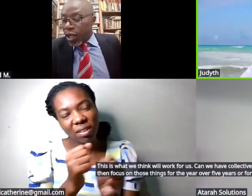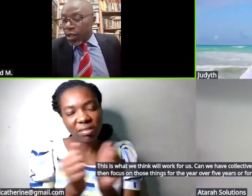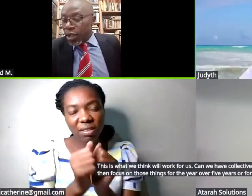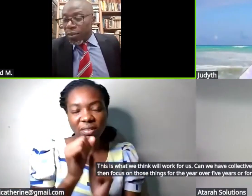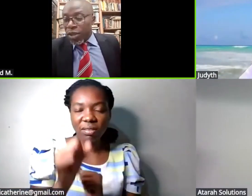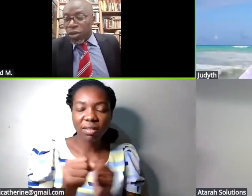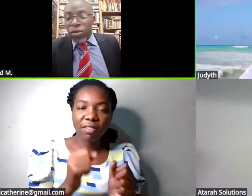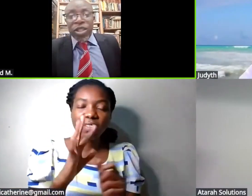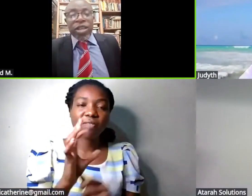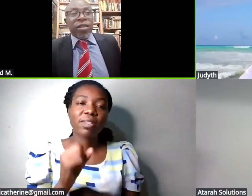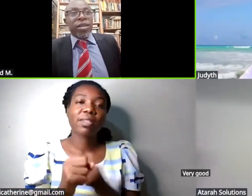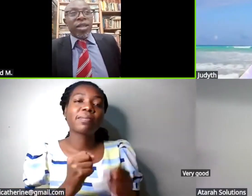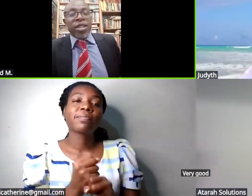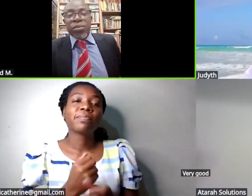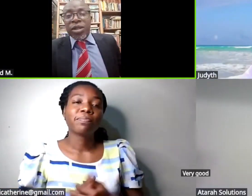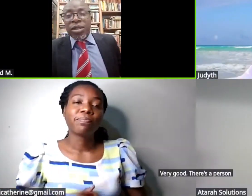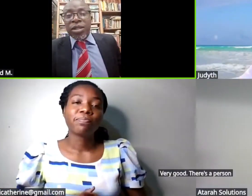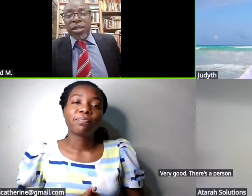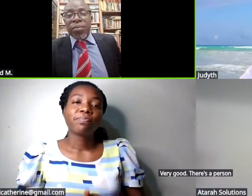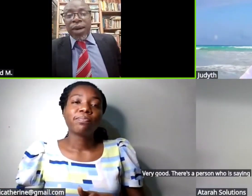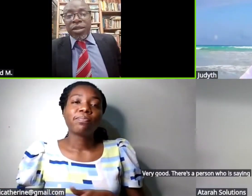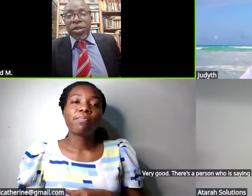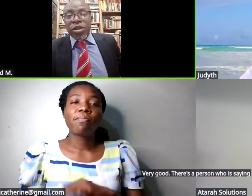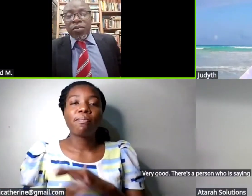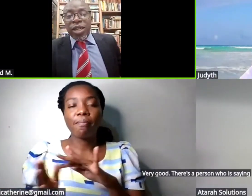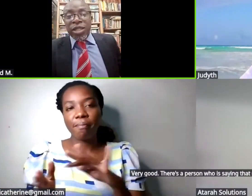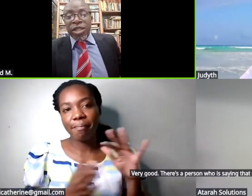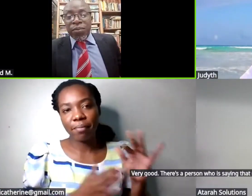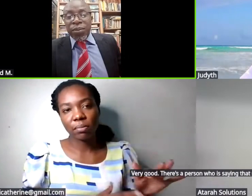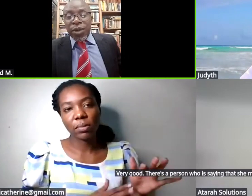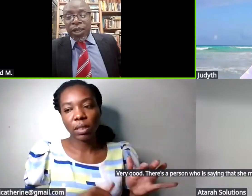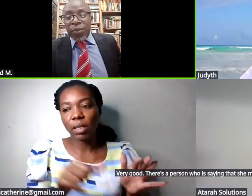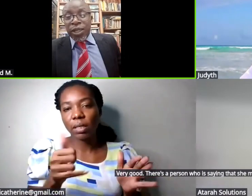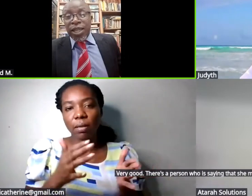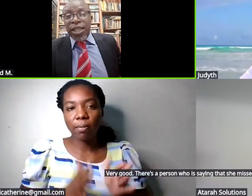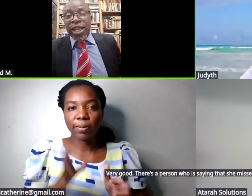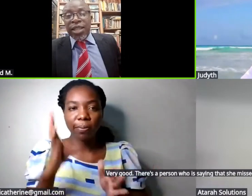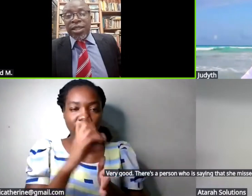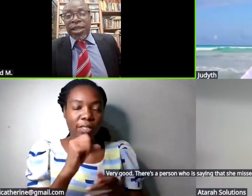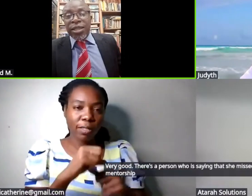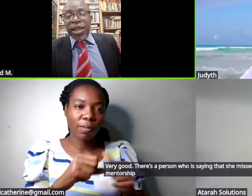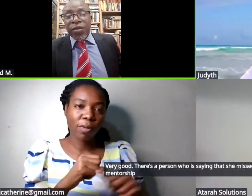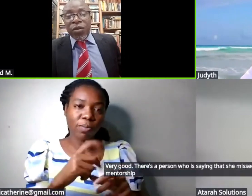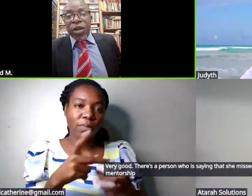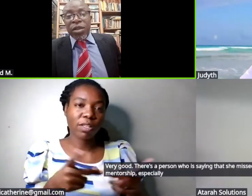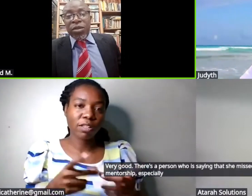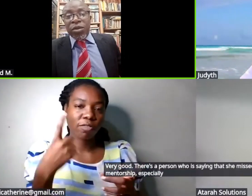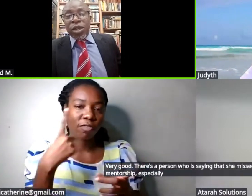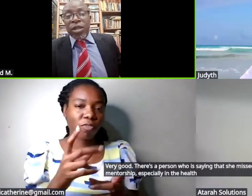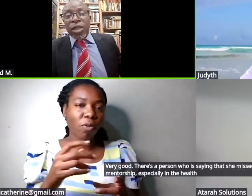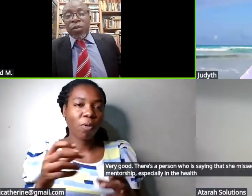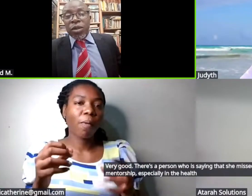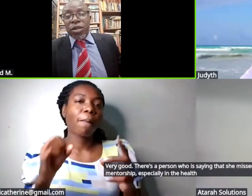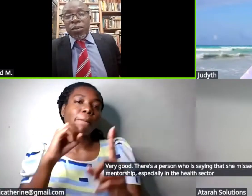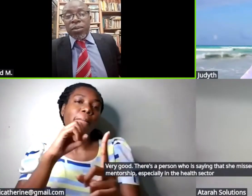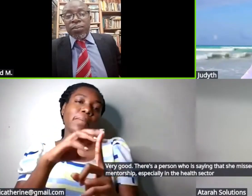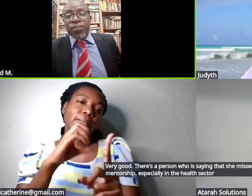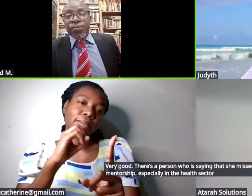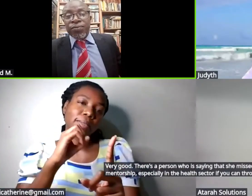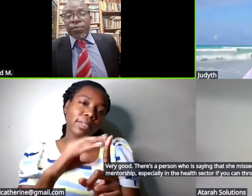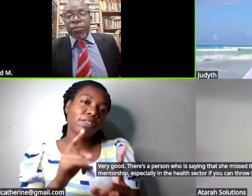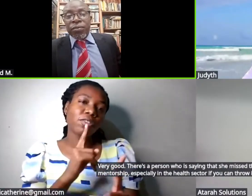Very good. There is a person who is saying that she missed the part on mentorship, especially in the health sector. If you can throw in some